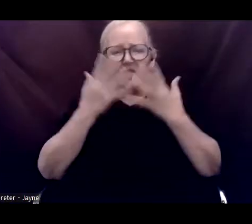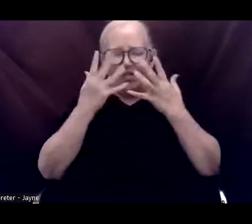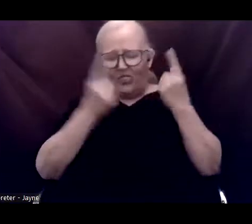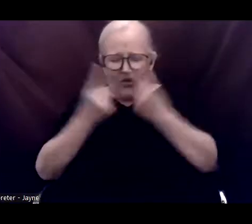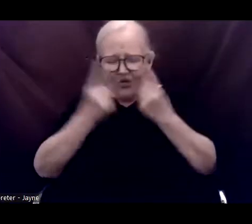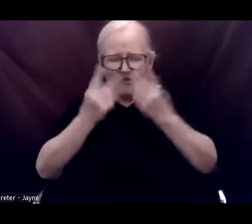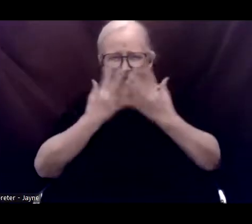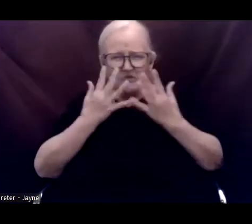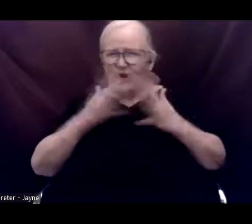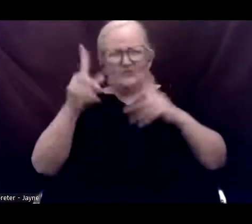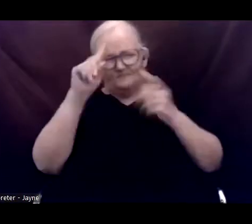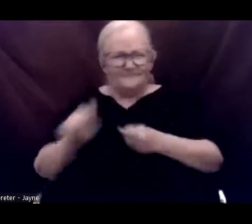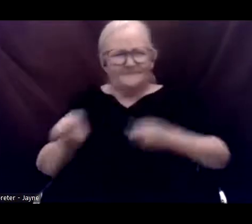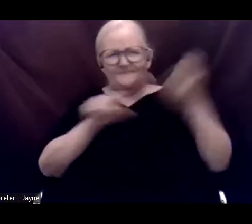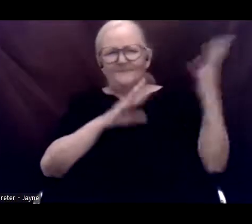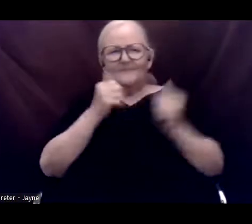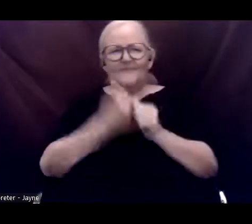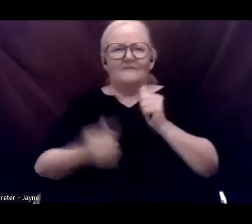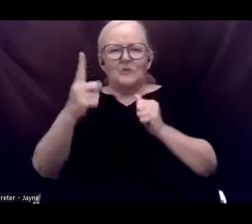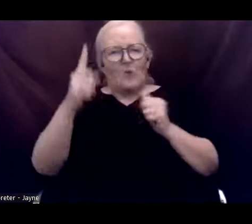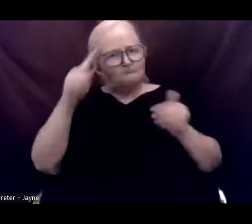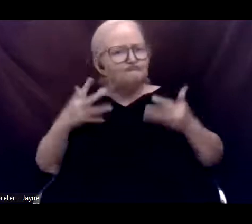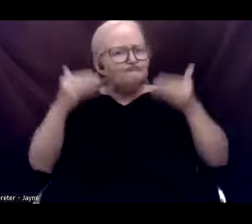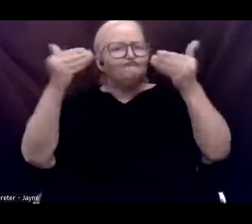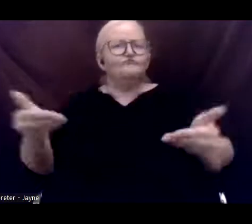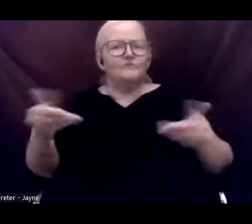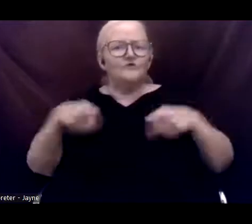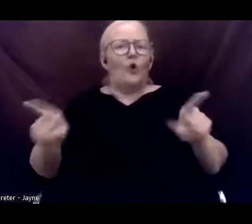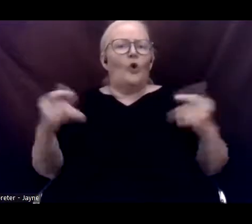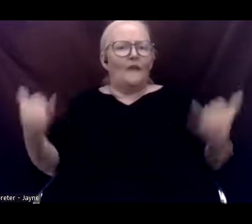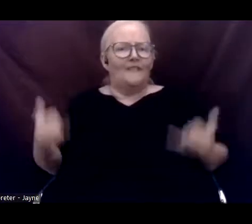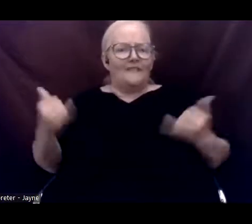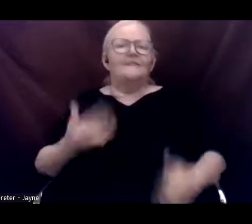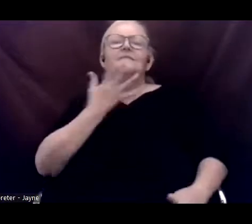everyone breaks, everyone makes divine mistakes.